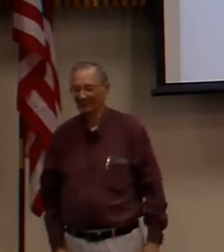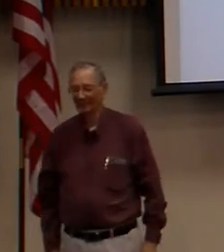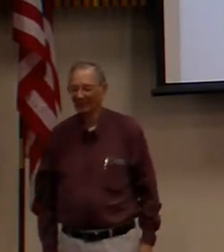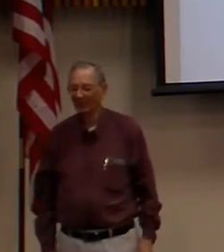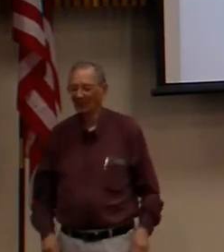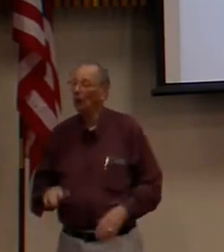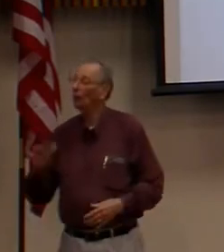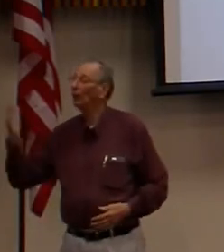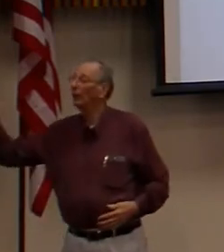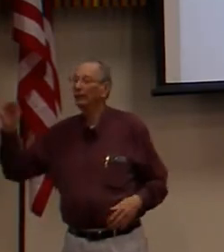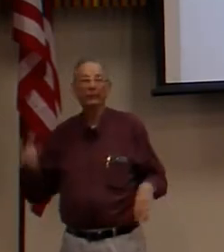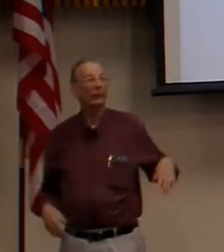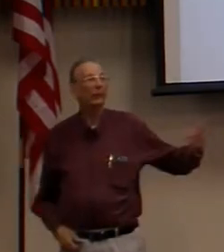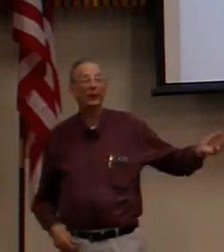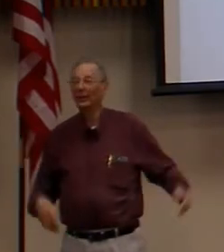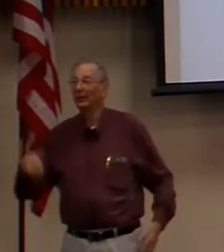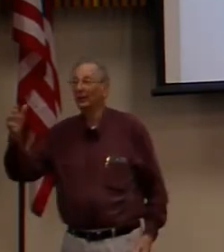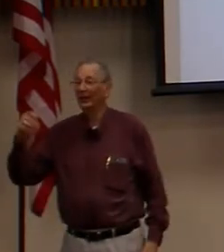not here.